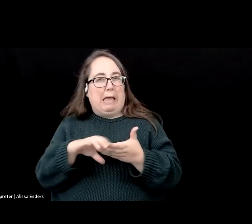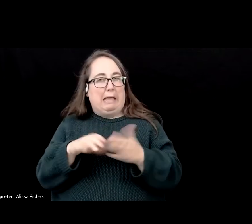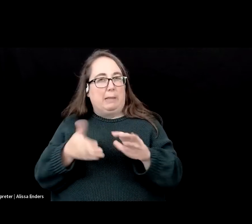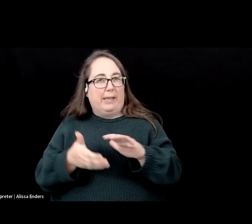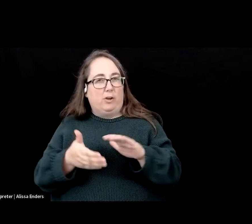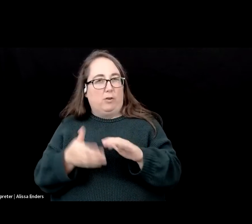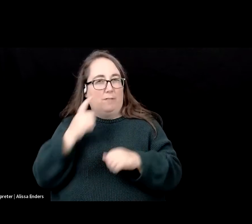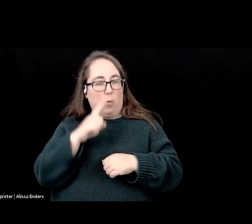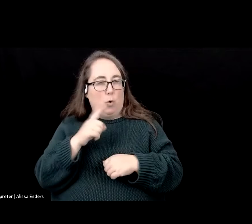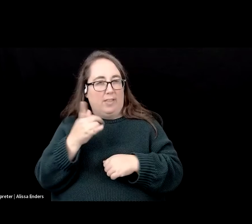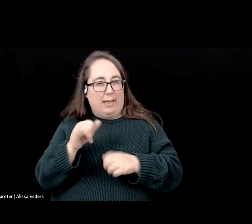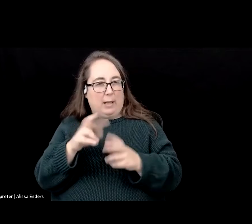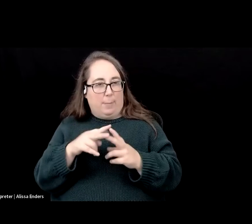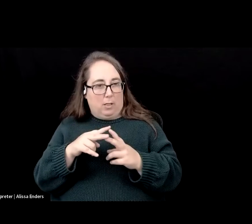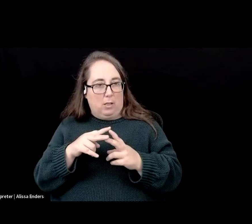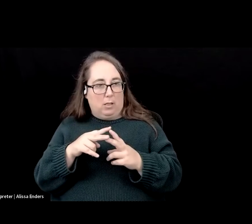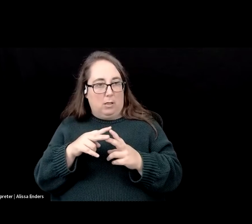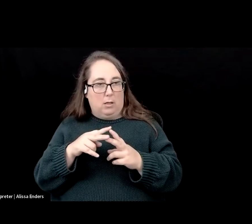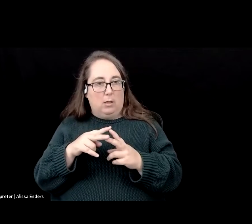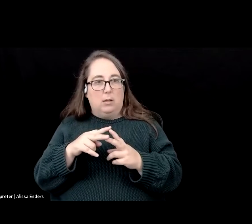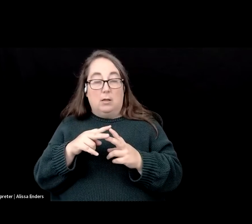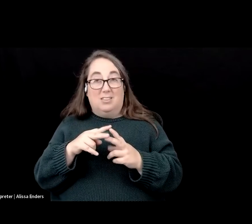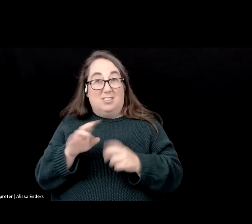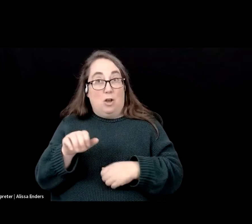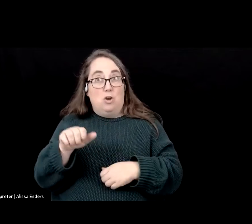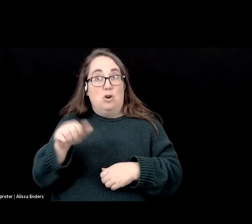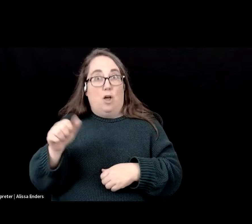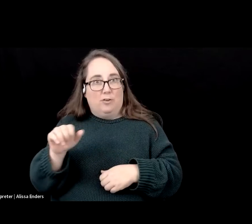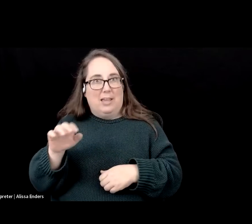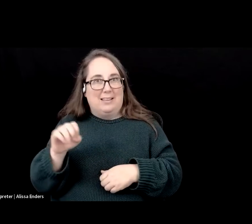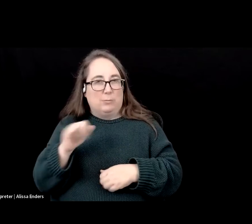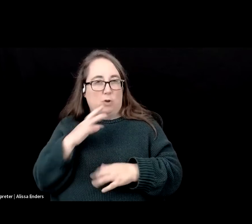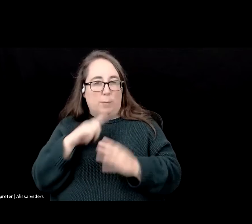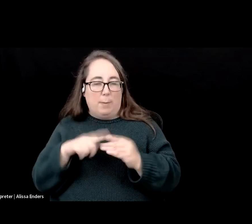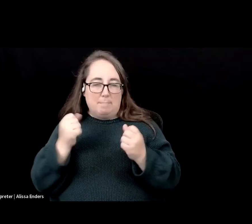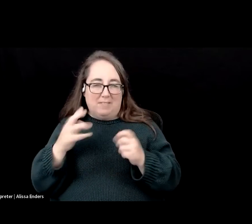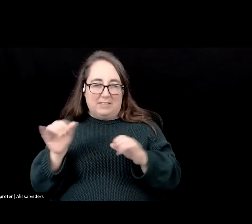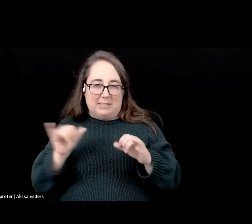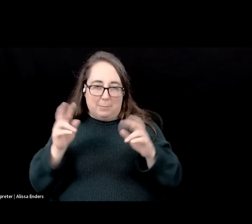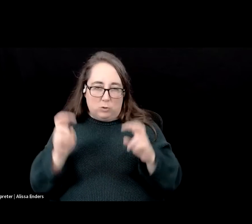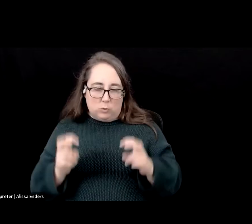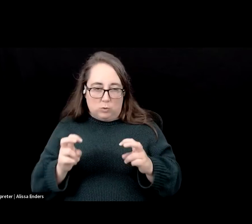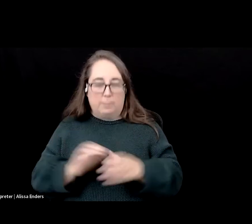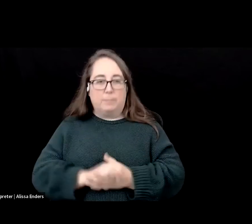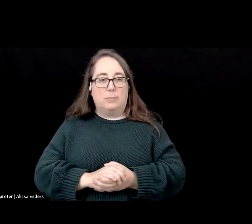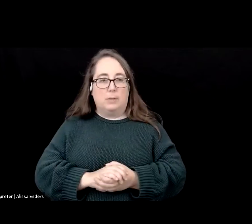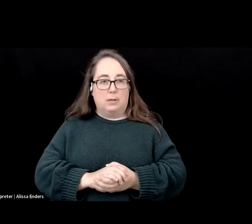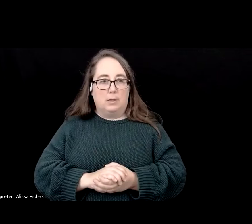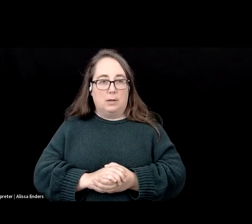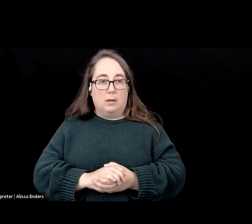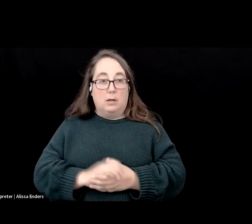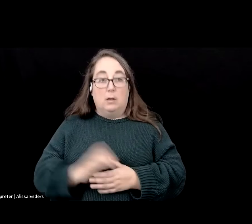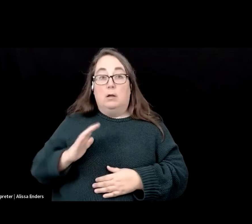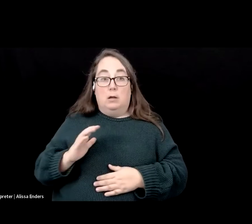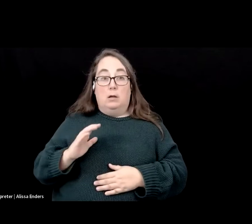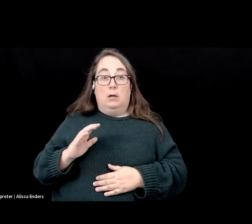new slate that's going to engage with a lot of those same issues, but in a different case. And if people, I don't know if you remember this, but in that issue with Baker,